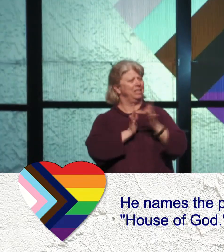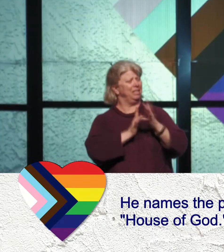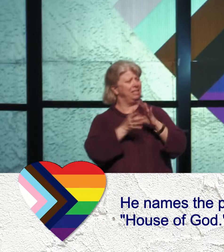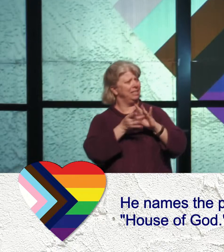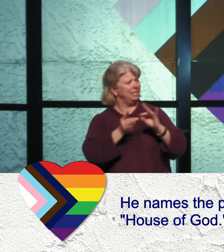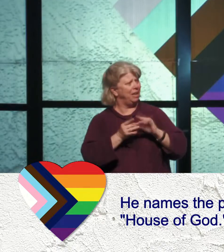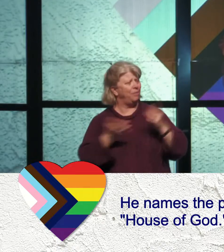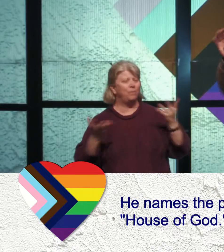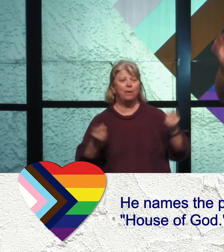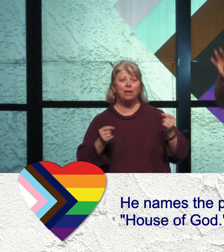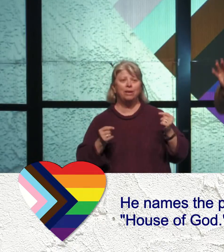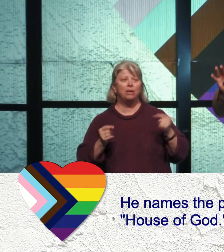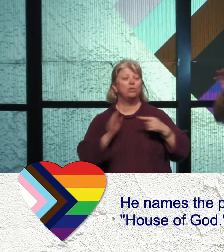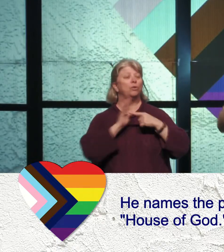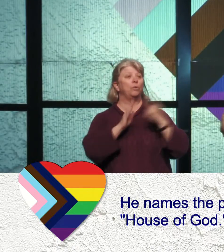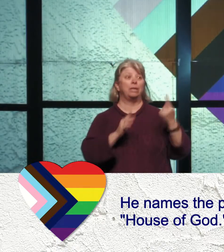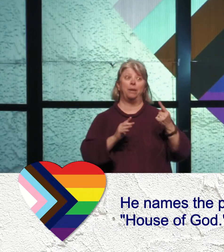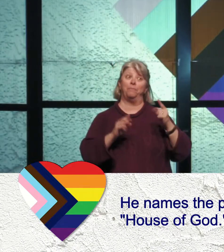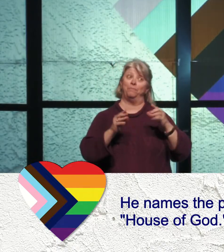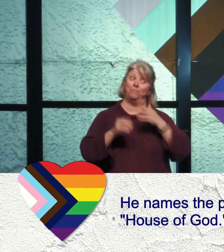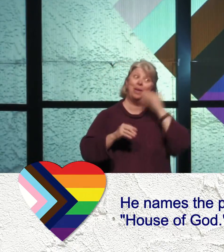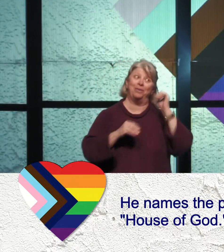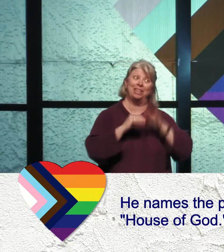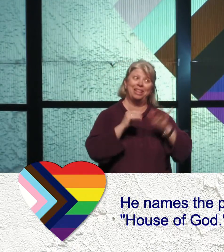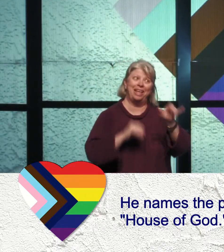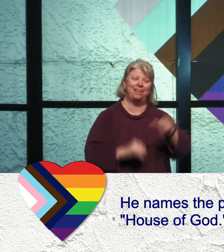say? I'm going to show you something even greater.